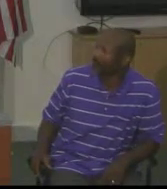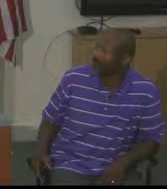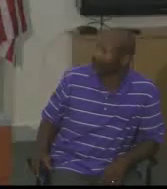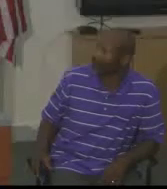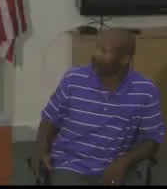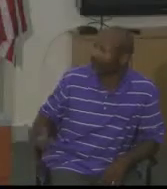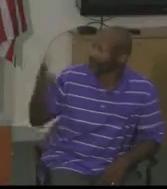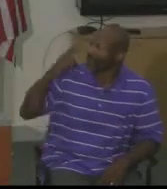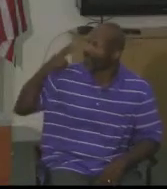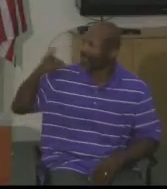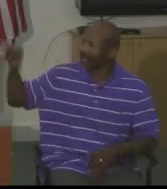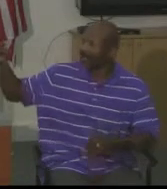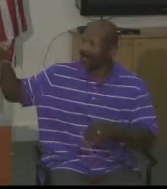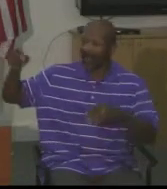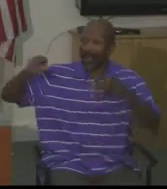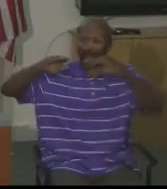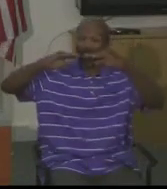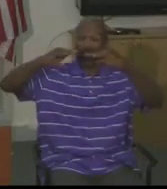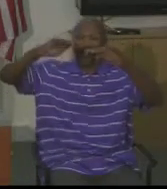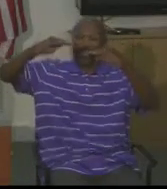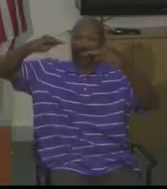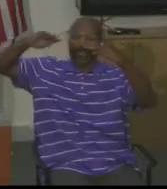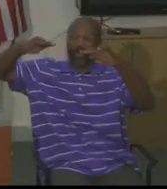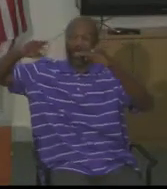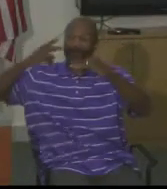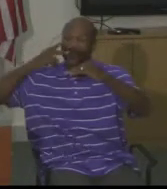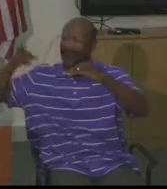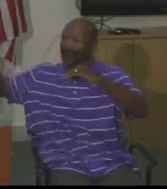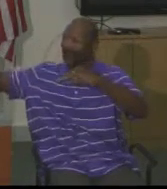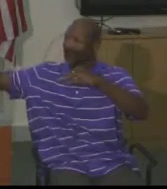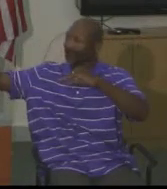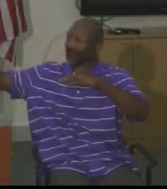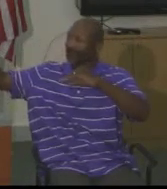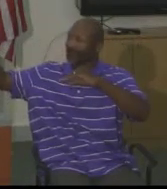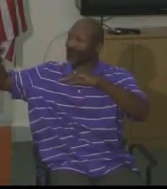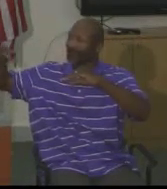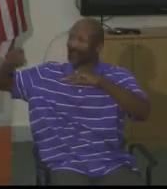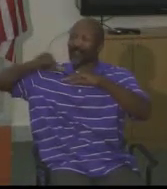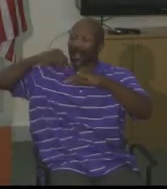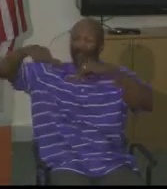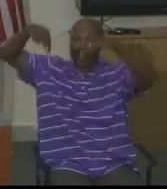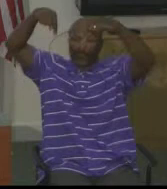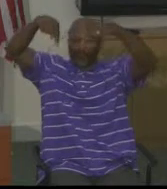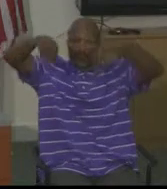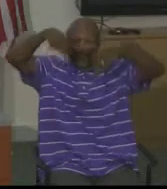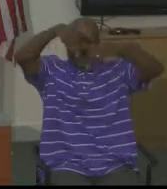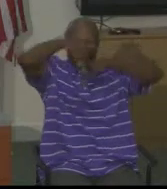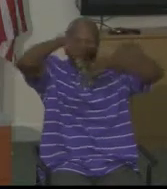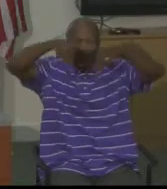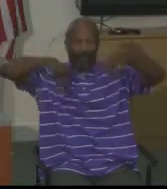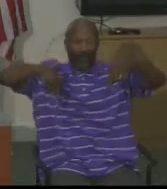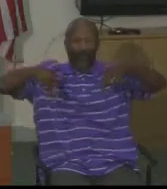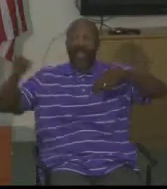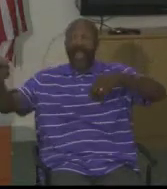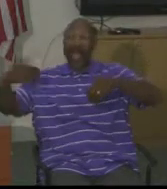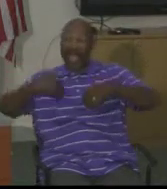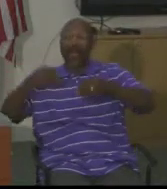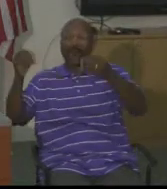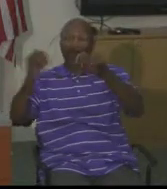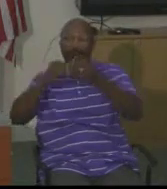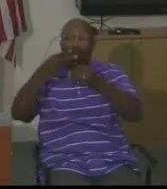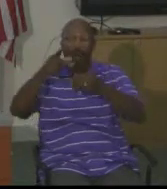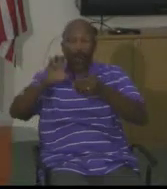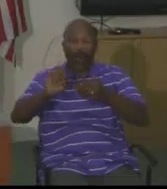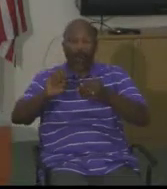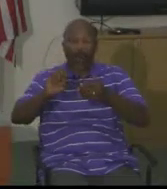you can see that it's warped because it wasn't properly fastened down and the temperature caused